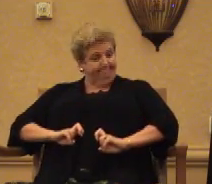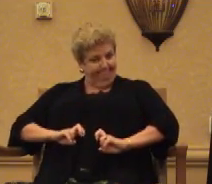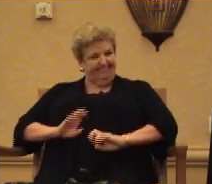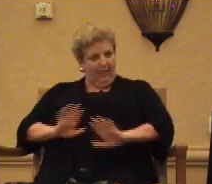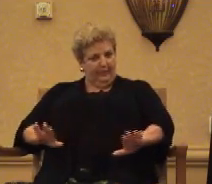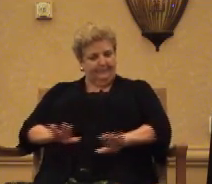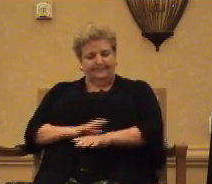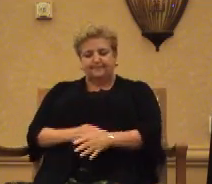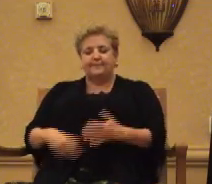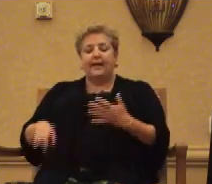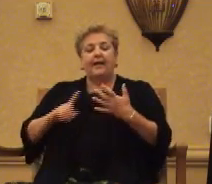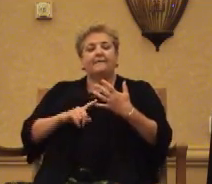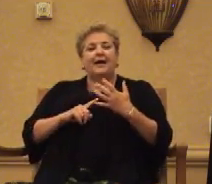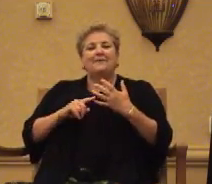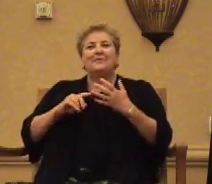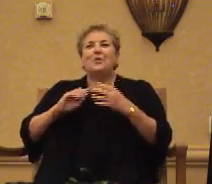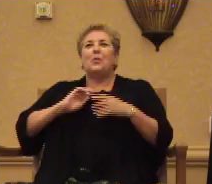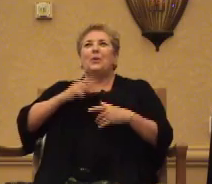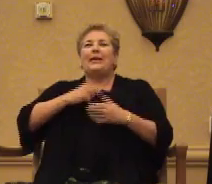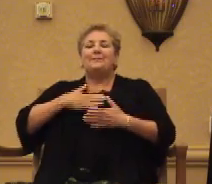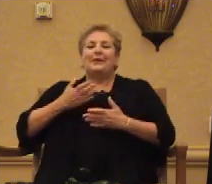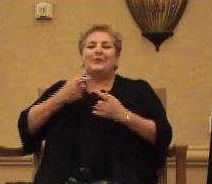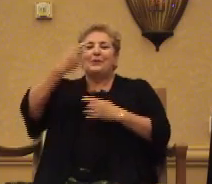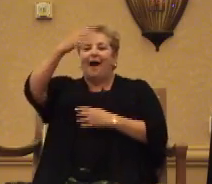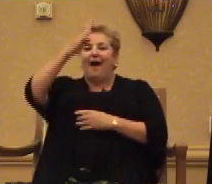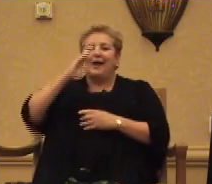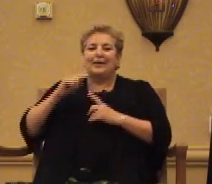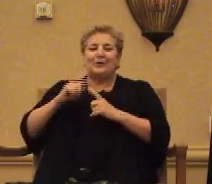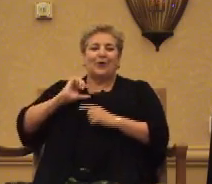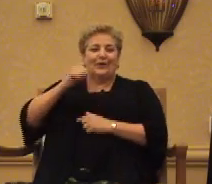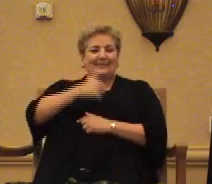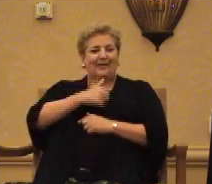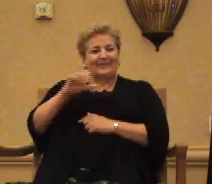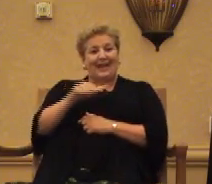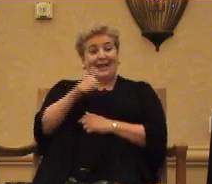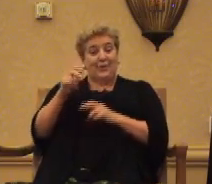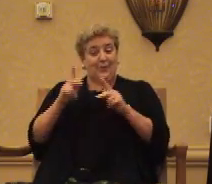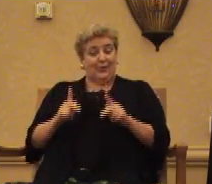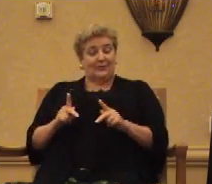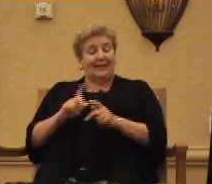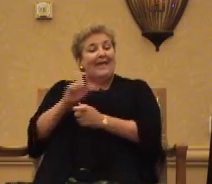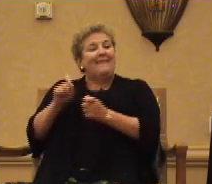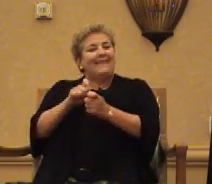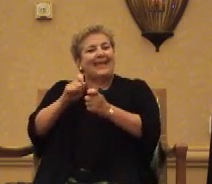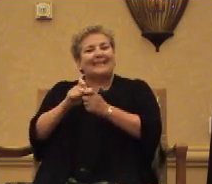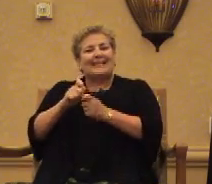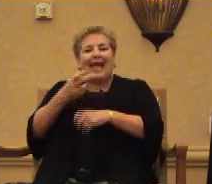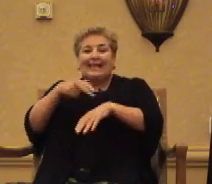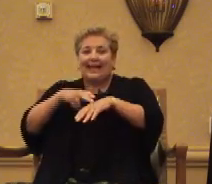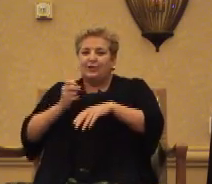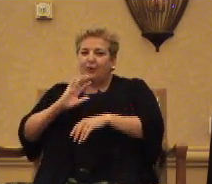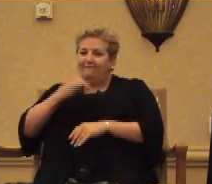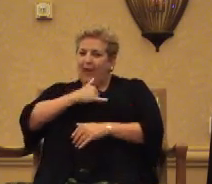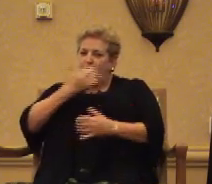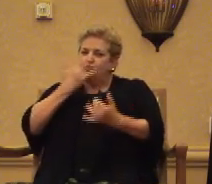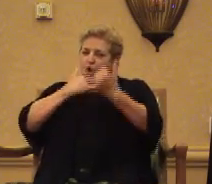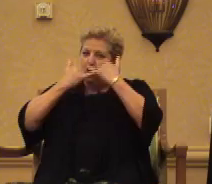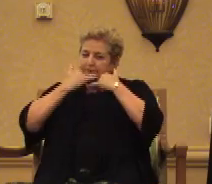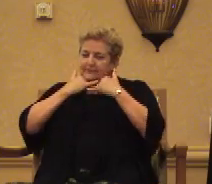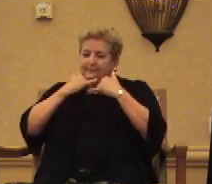to God, to ourselves, and to another human being the exact nature of our wrongs. Number six, we were